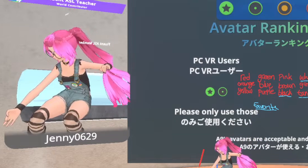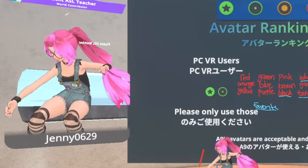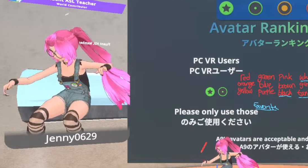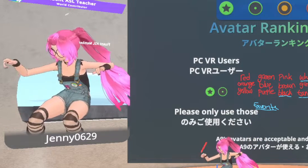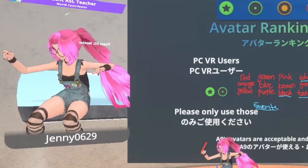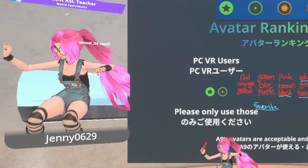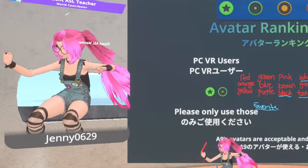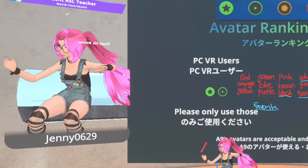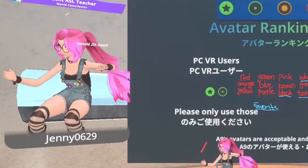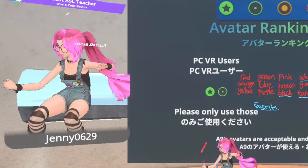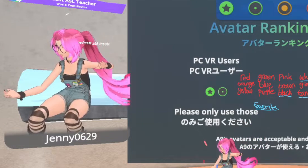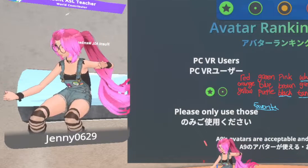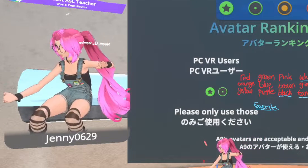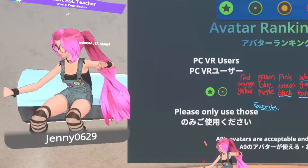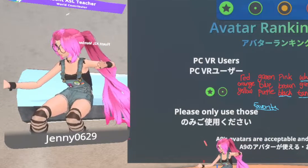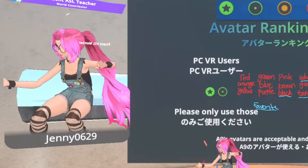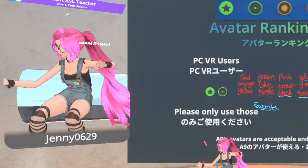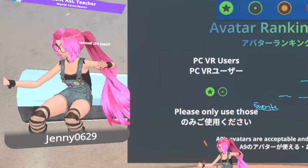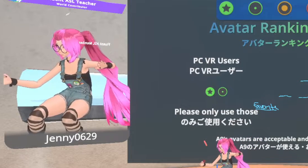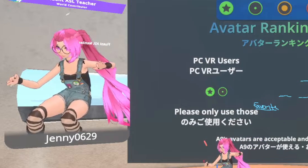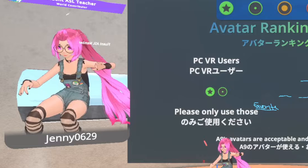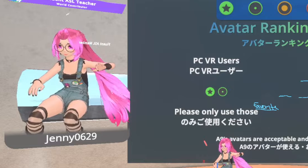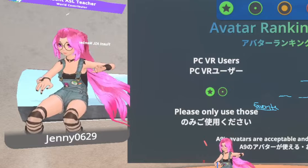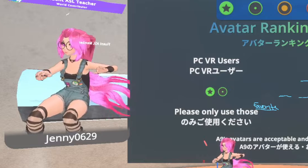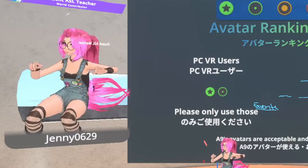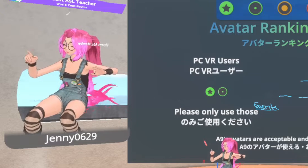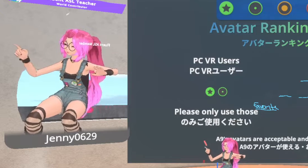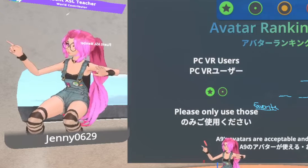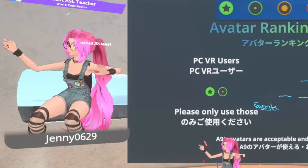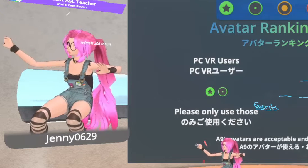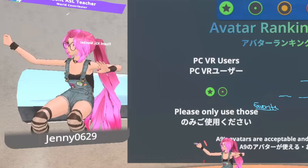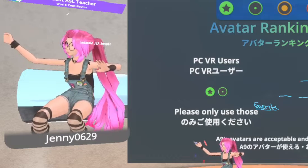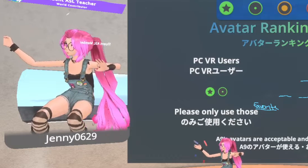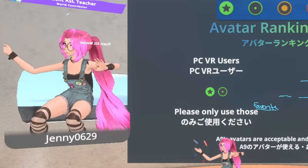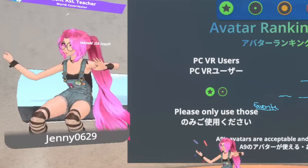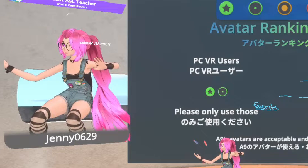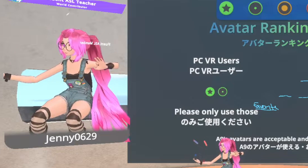If I ever get pregnant, maybe that's how I'll announce it. Yes.